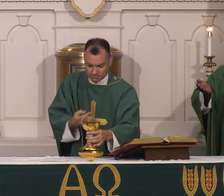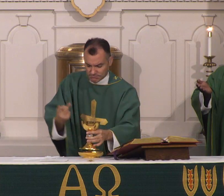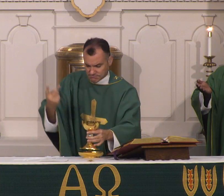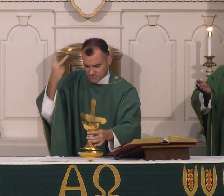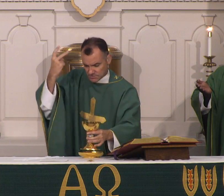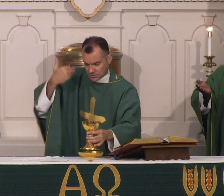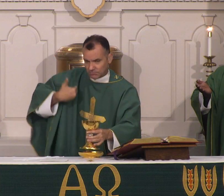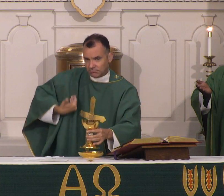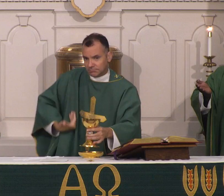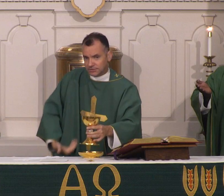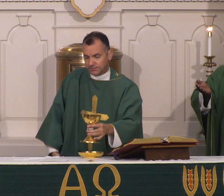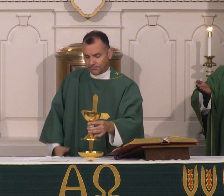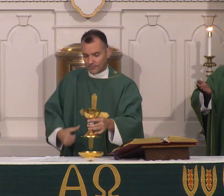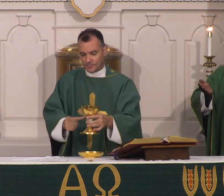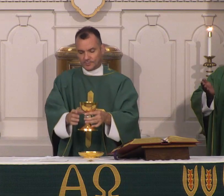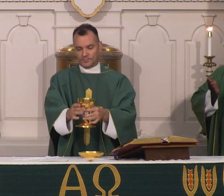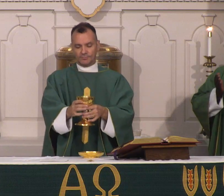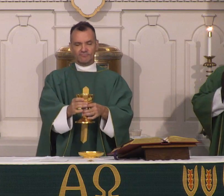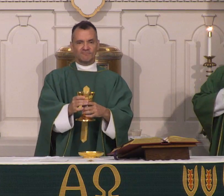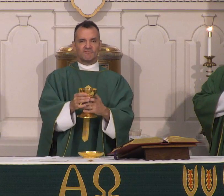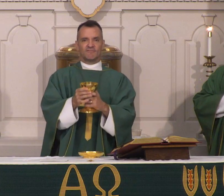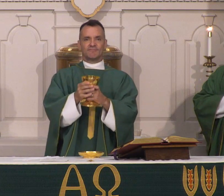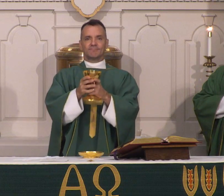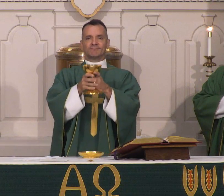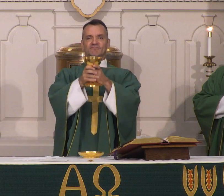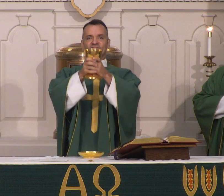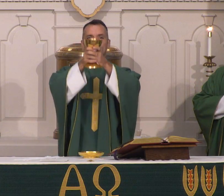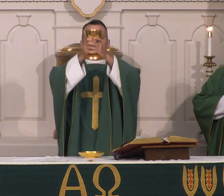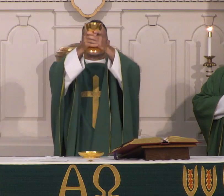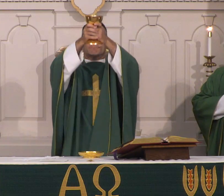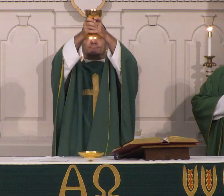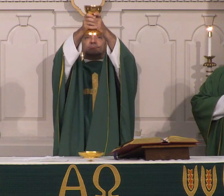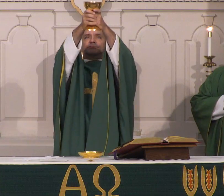this in memory of me."